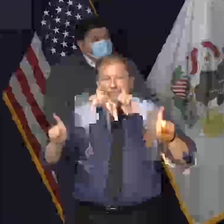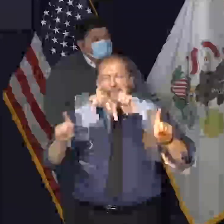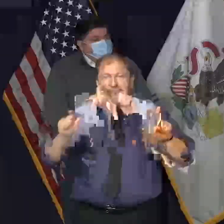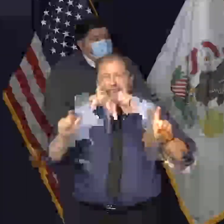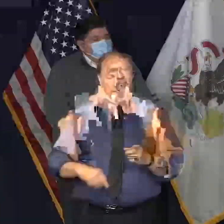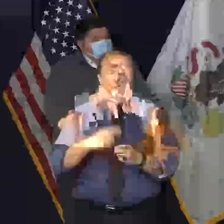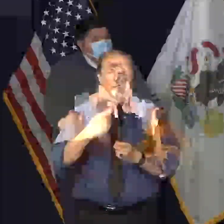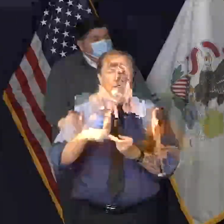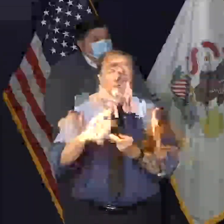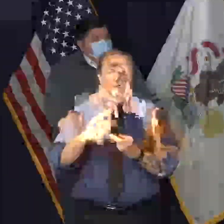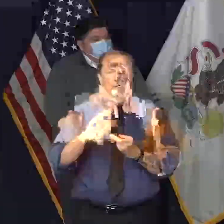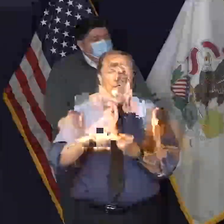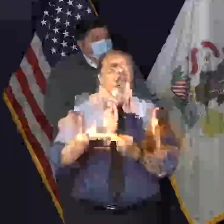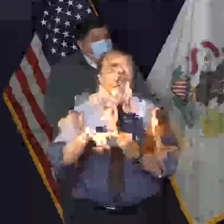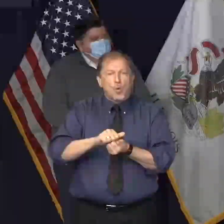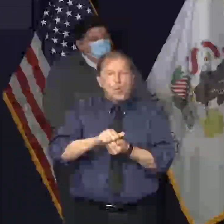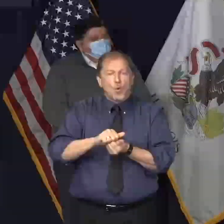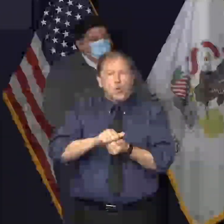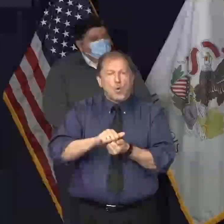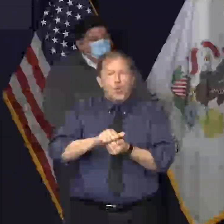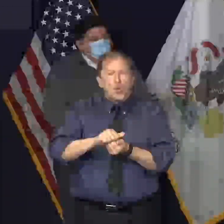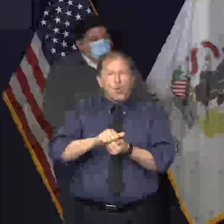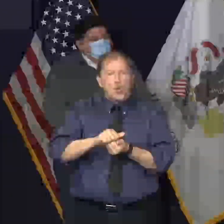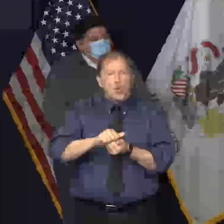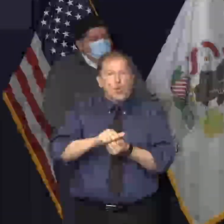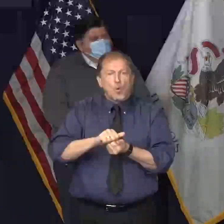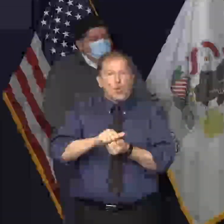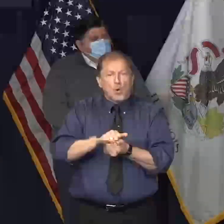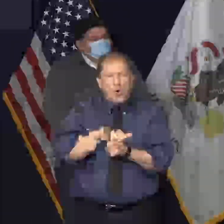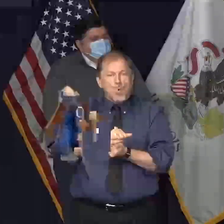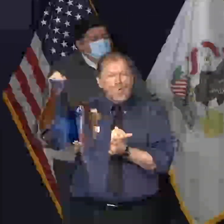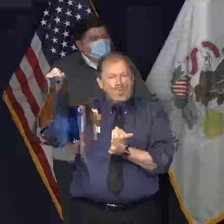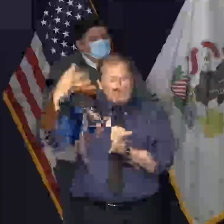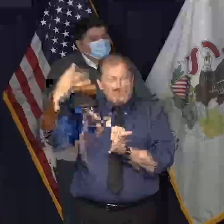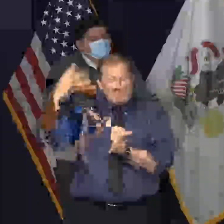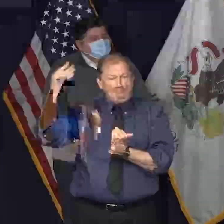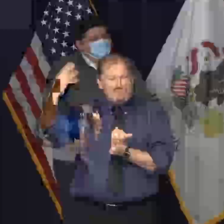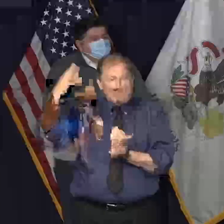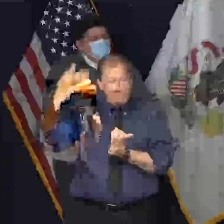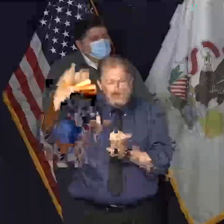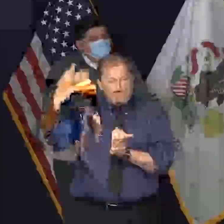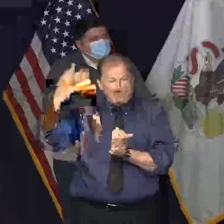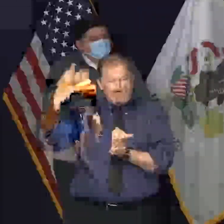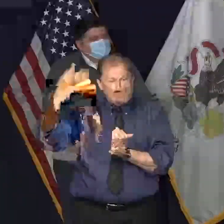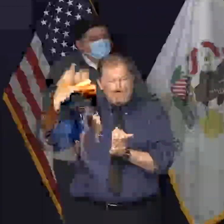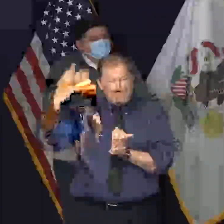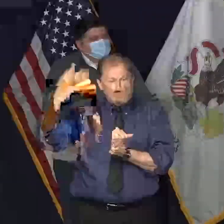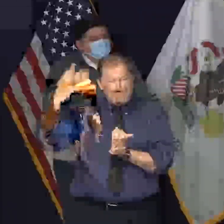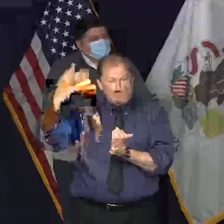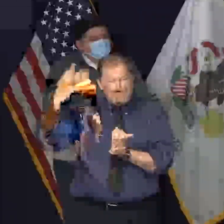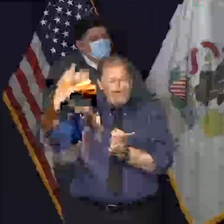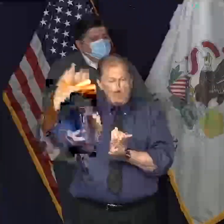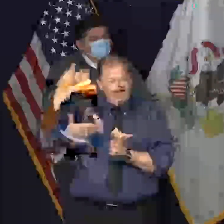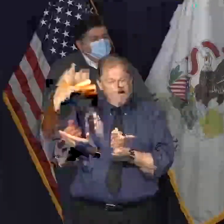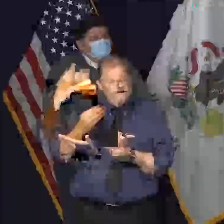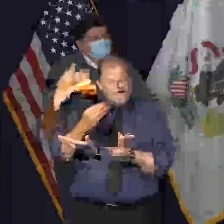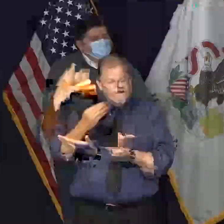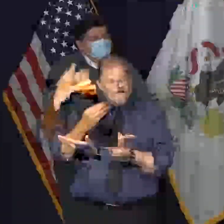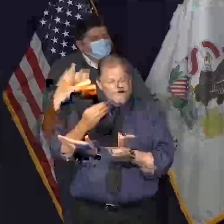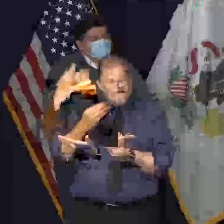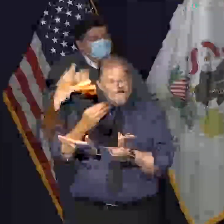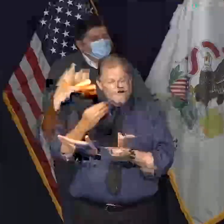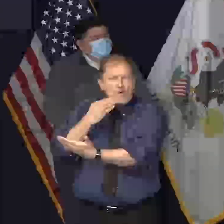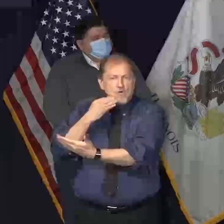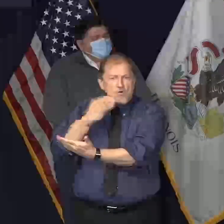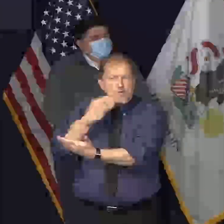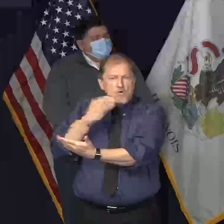frequently. Remove your clothes and shower immediately upon returning home. These measures will reduce the risk of transmission of the virus among your coworkers and your